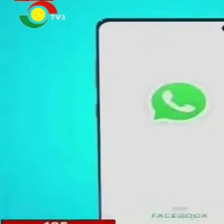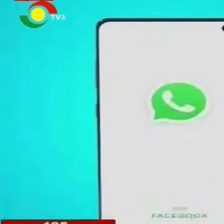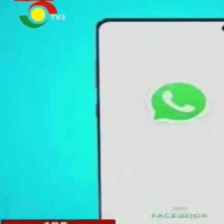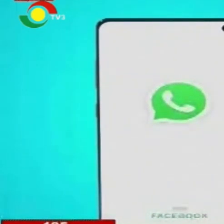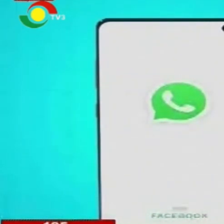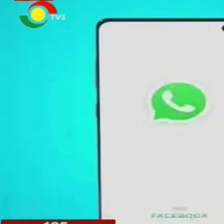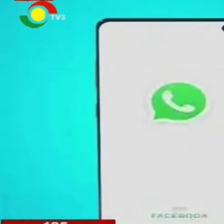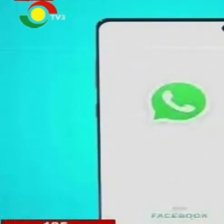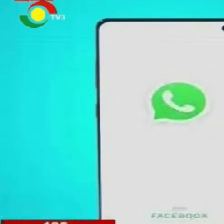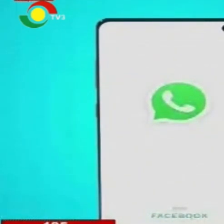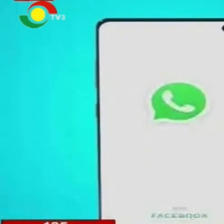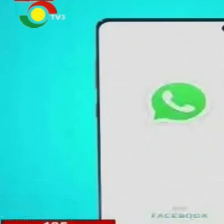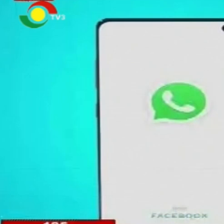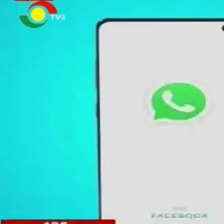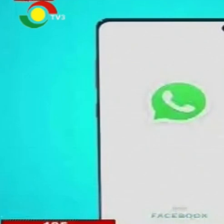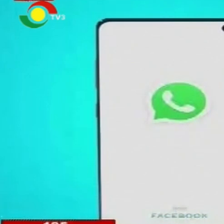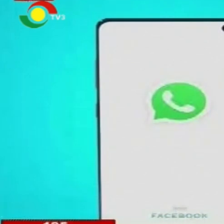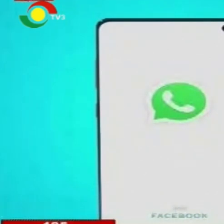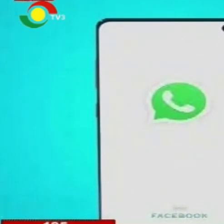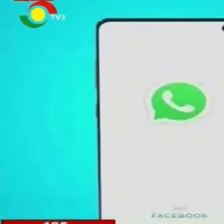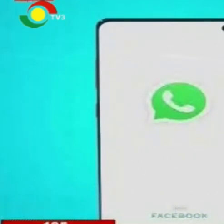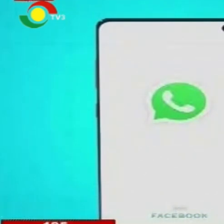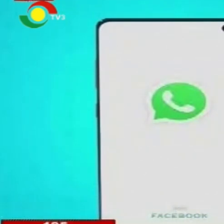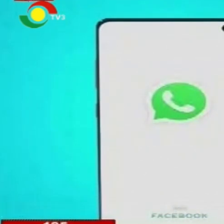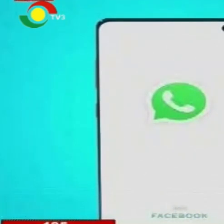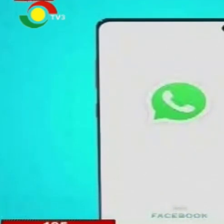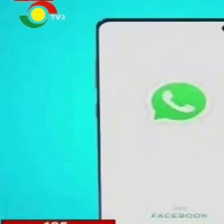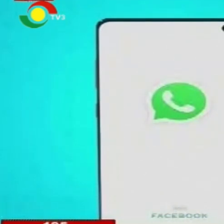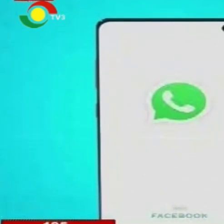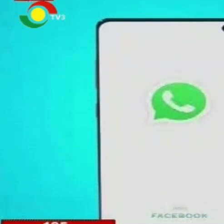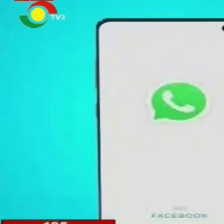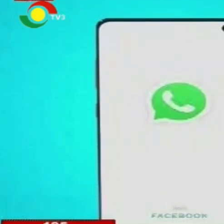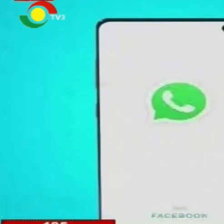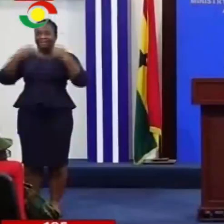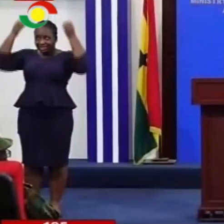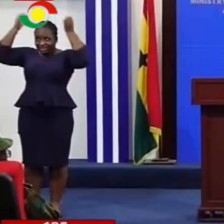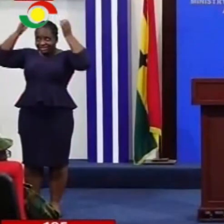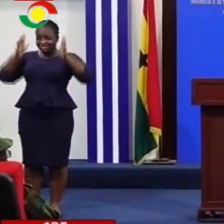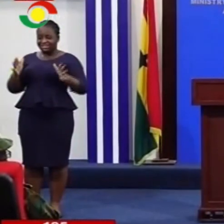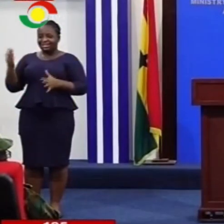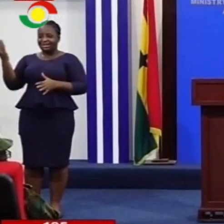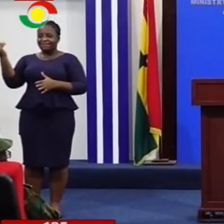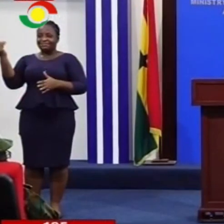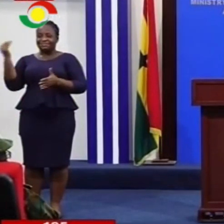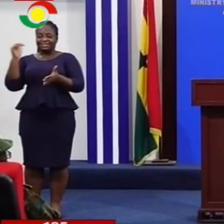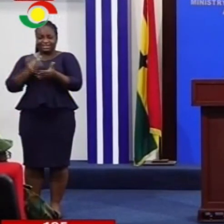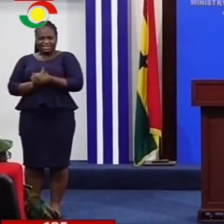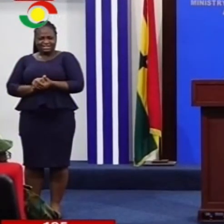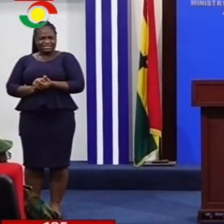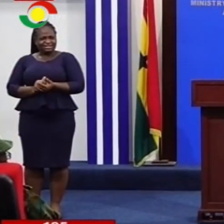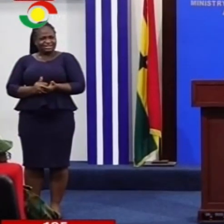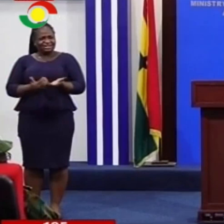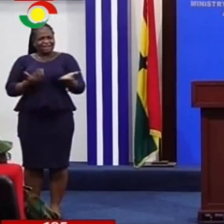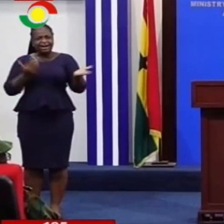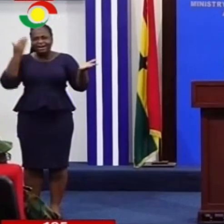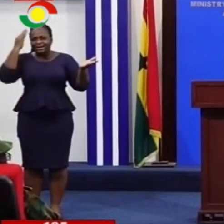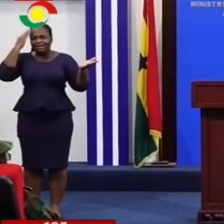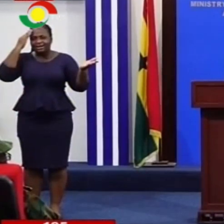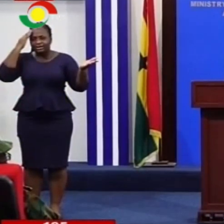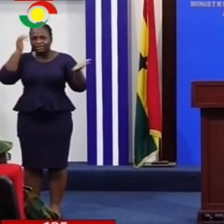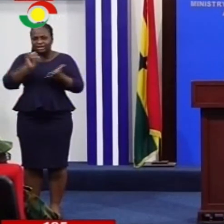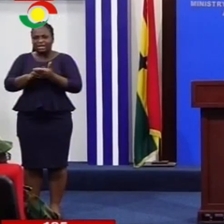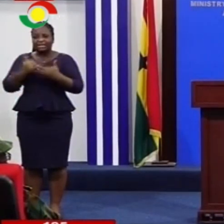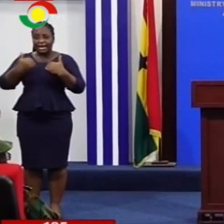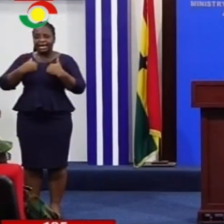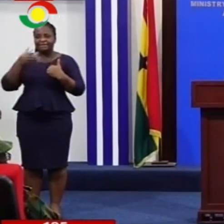also for the castle, Cassa or more shares on Bina Kaibe 15,000. Now, meaning, sir, or more data